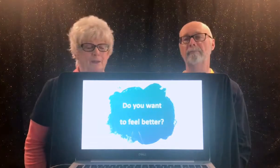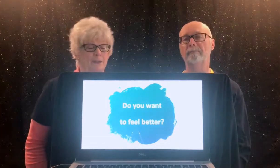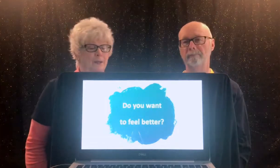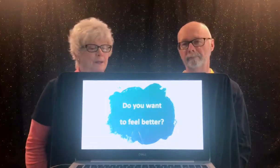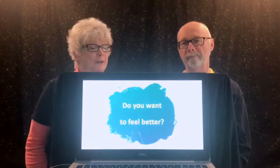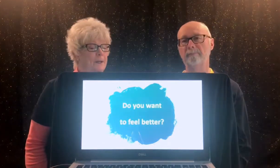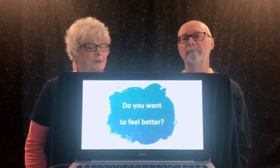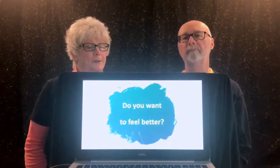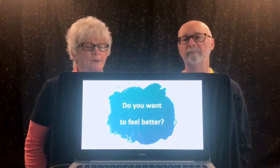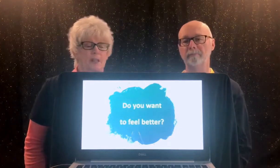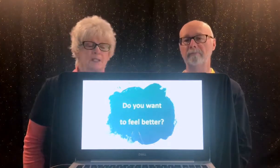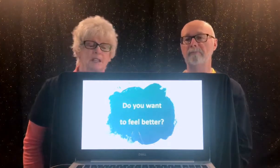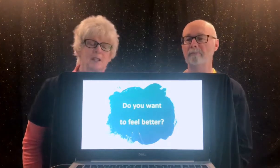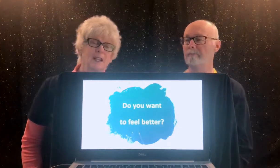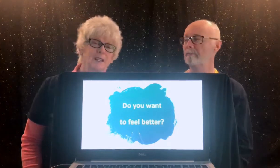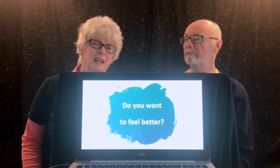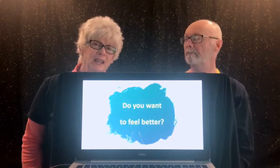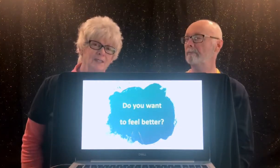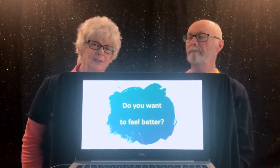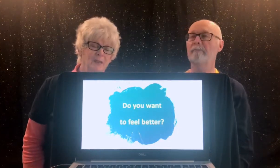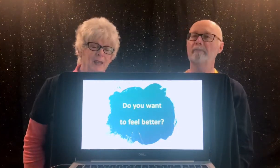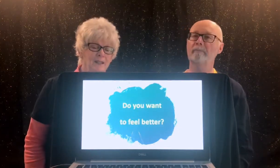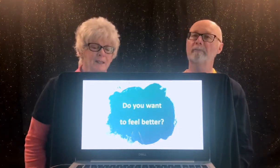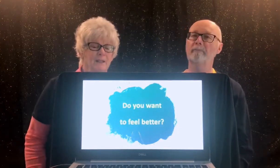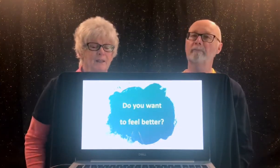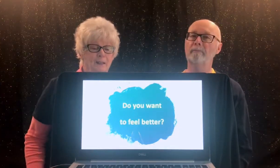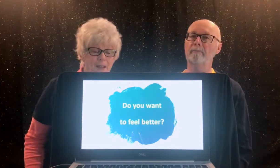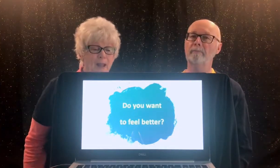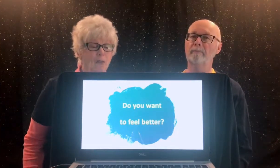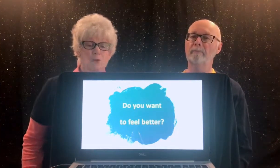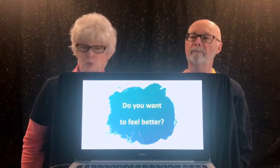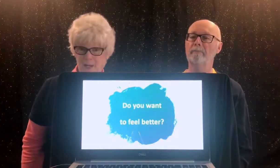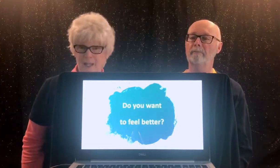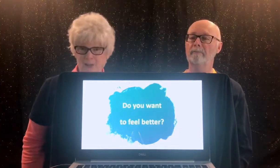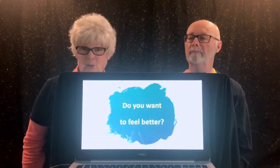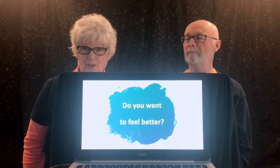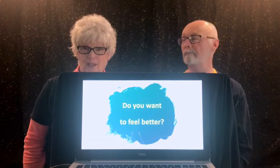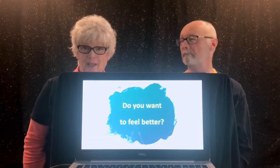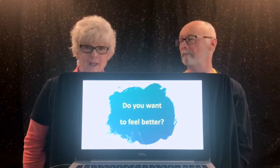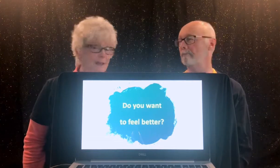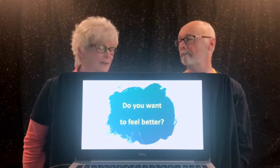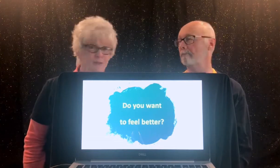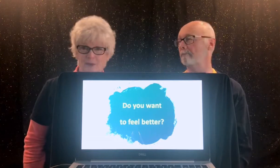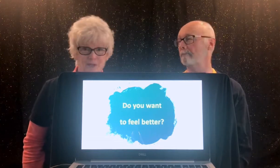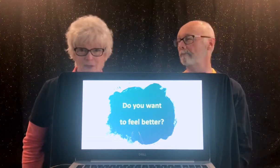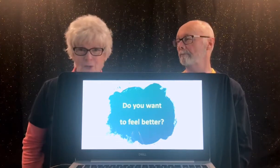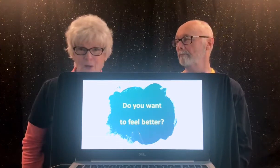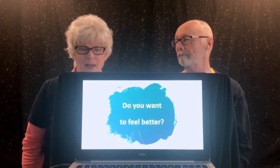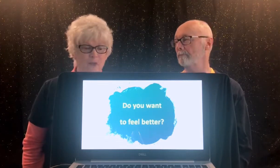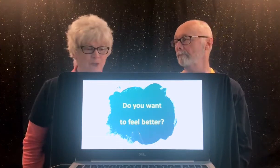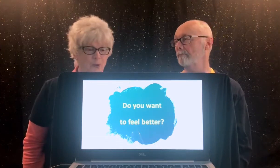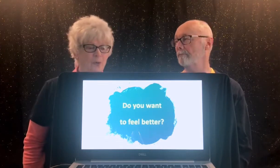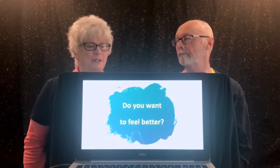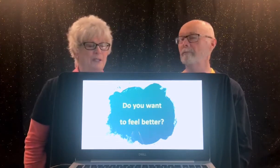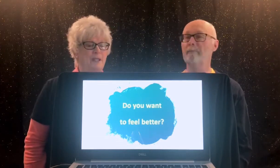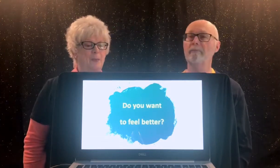better? Until I could answer that I was ready and willing, there was no way I was going to get